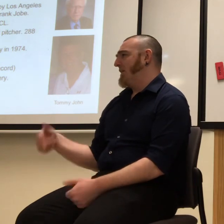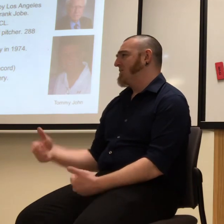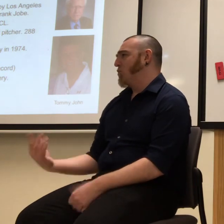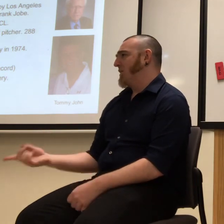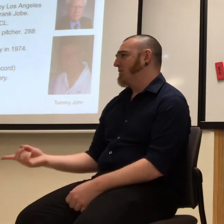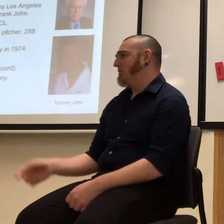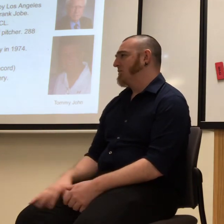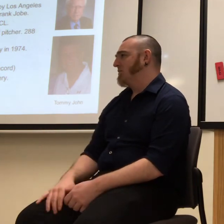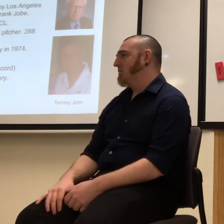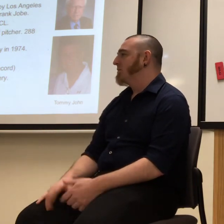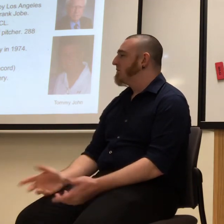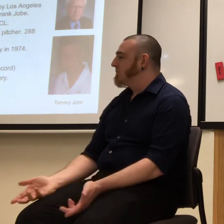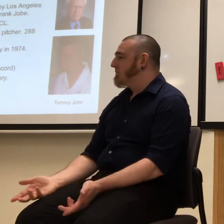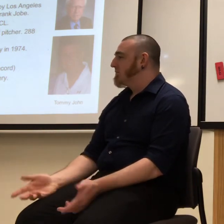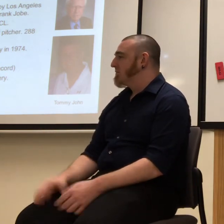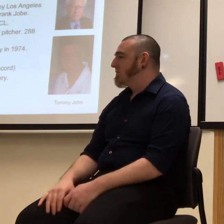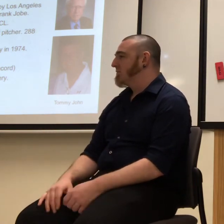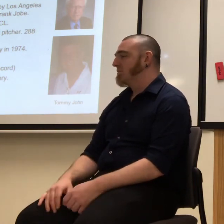collateral